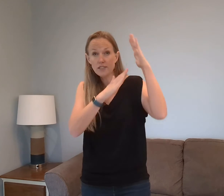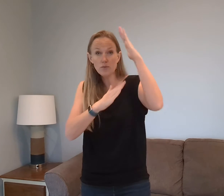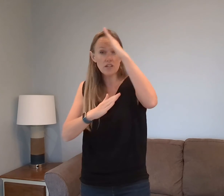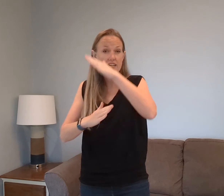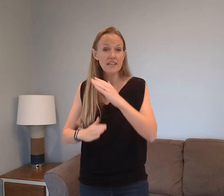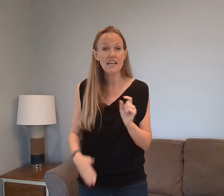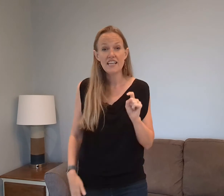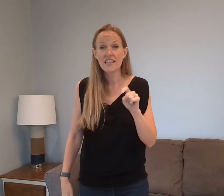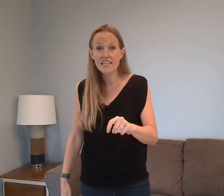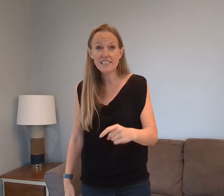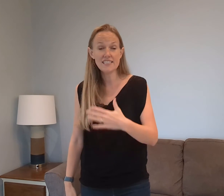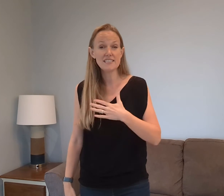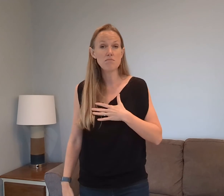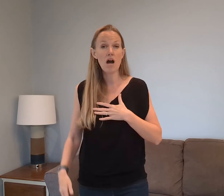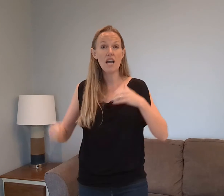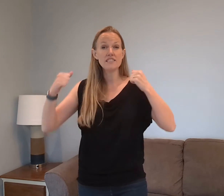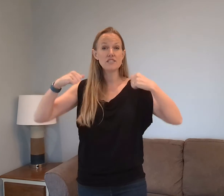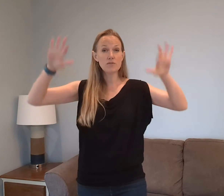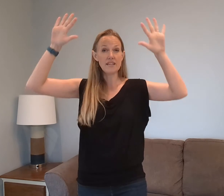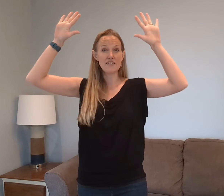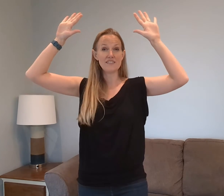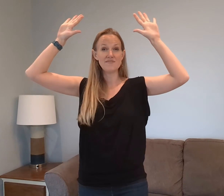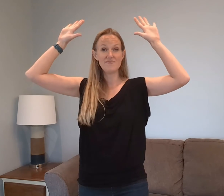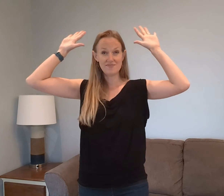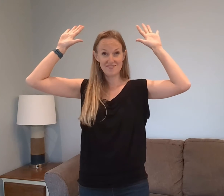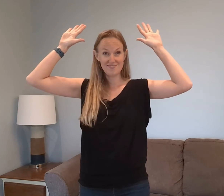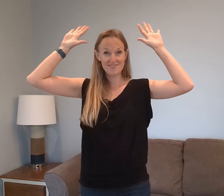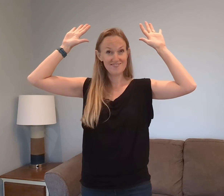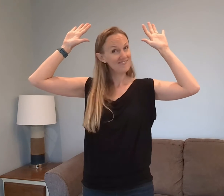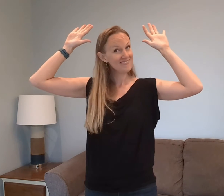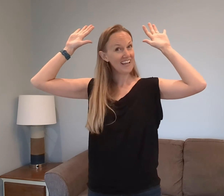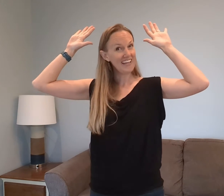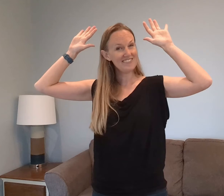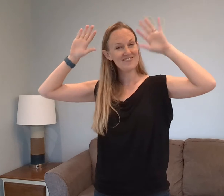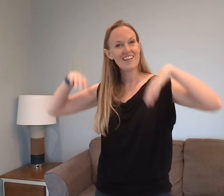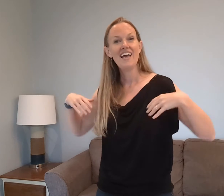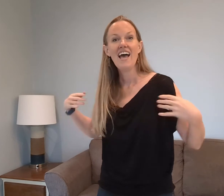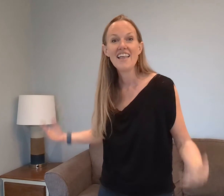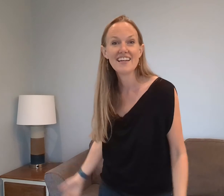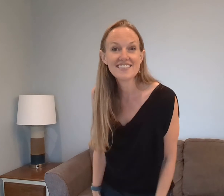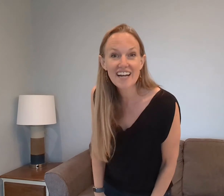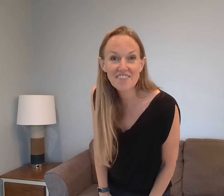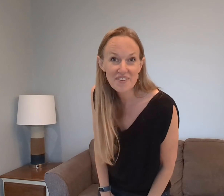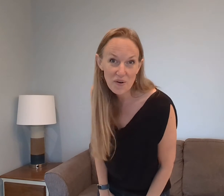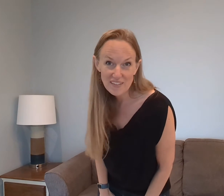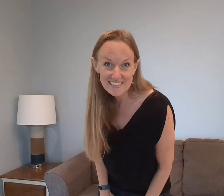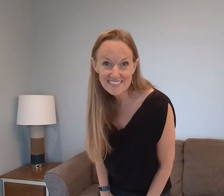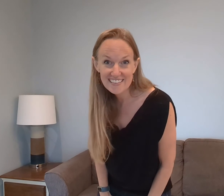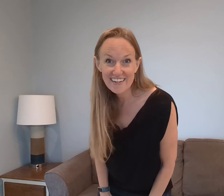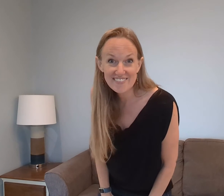do worry. This is my surrender. Okay? And then it's time for the chorus. And you guys